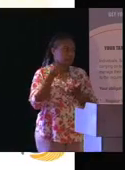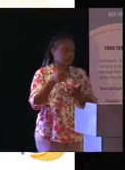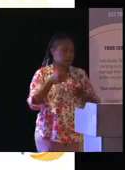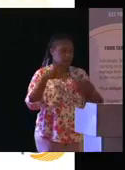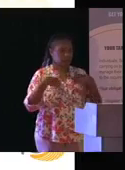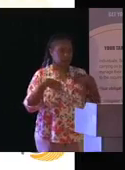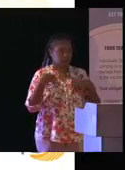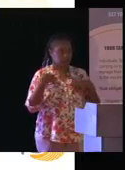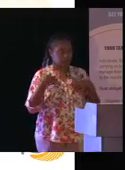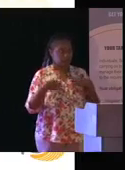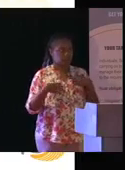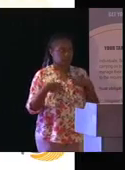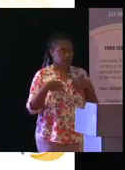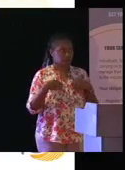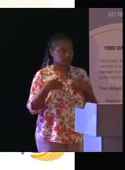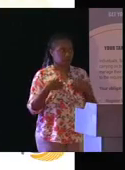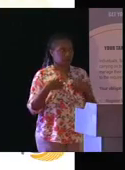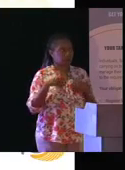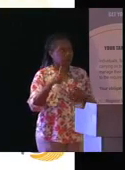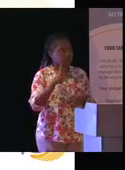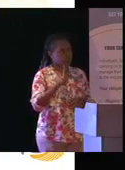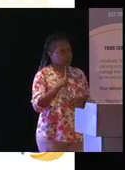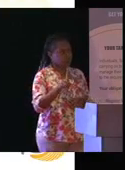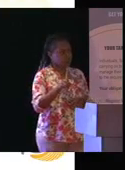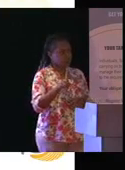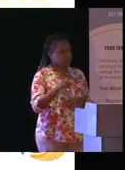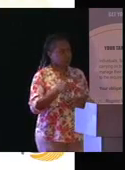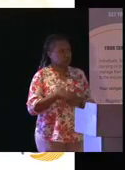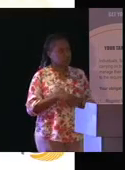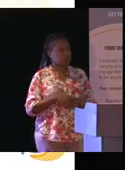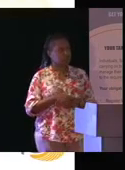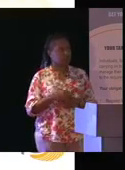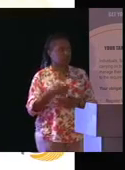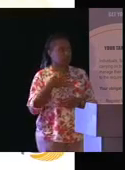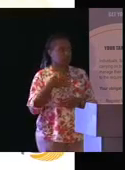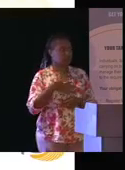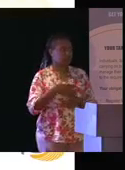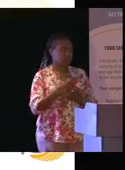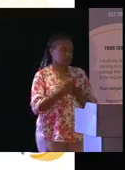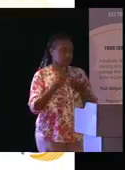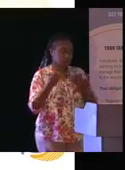would like to just indicate, highlight only two